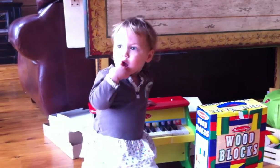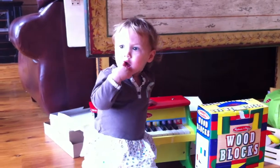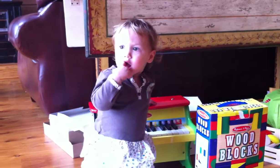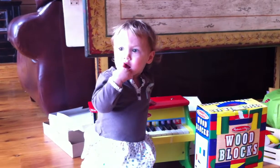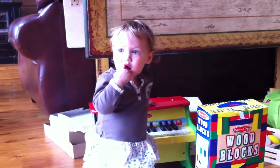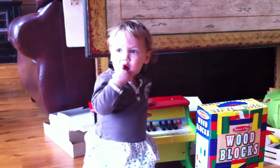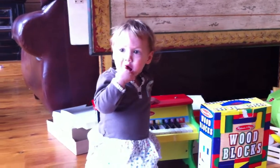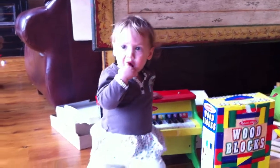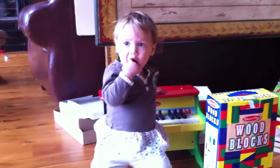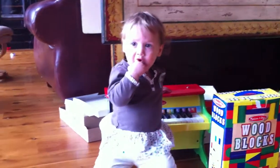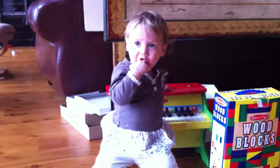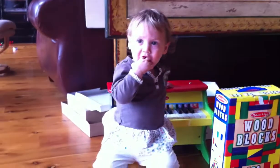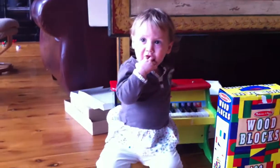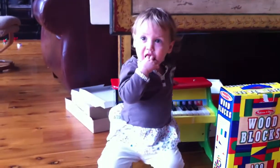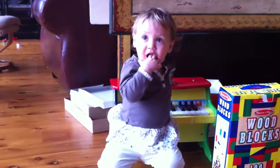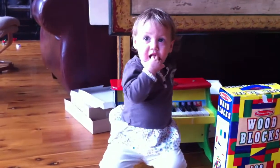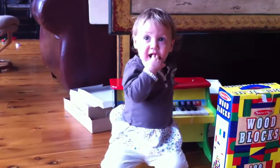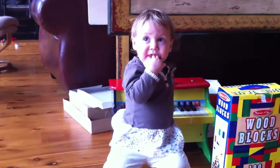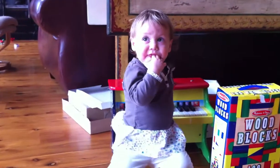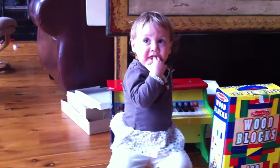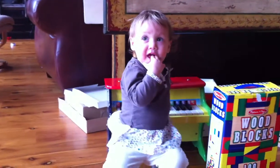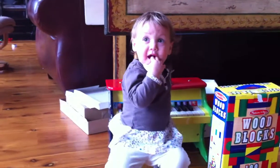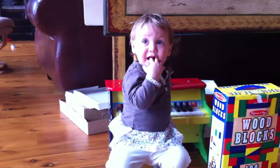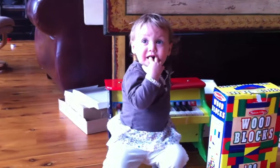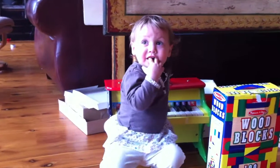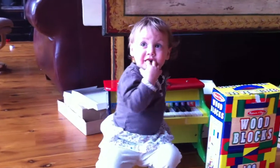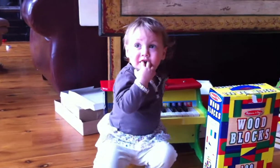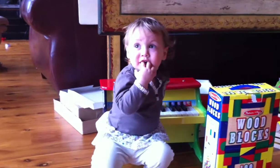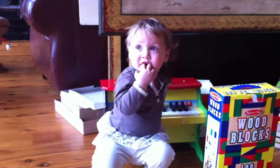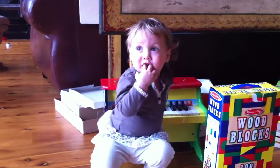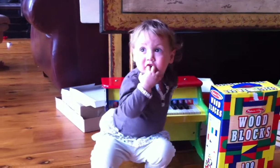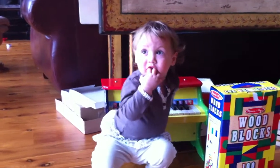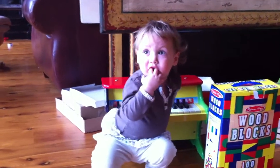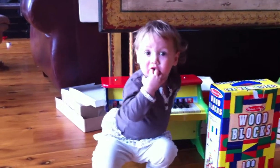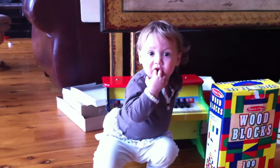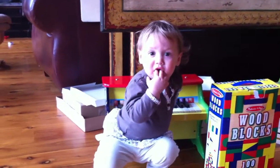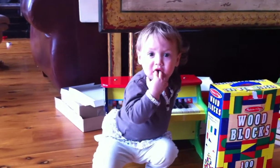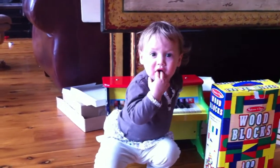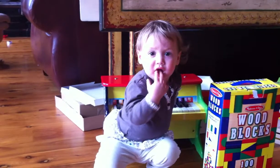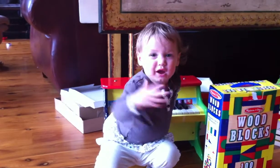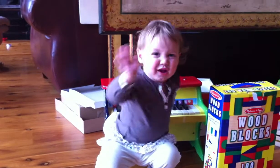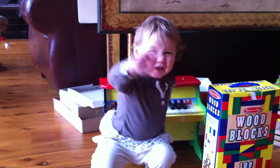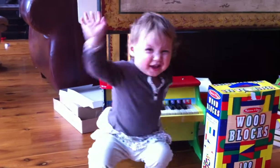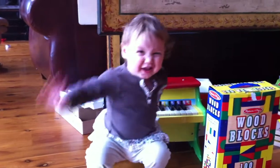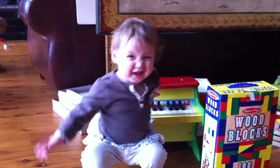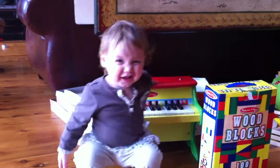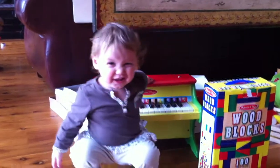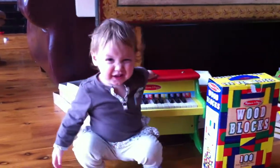No. Okay. Can you say bye-bye? Bye-bye.